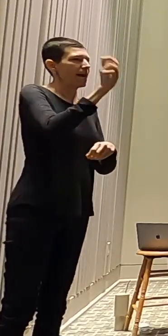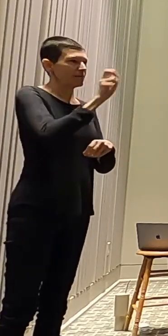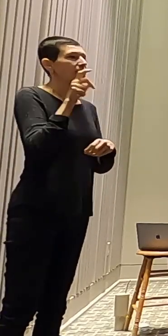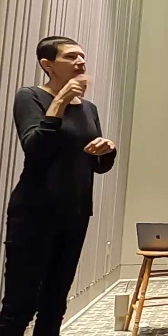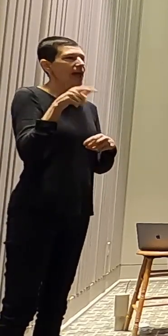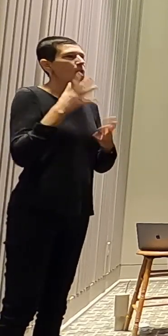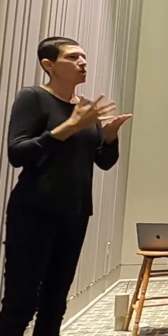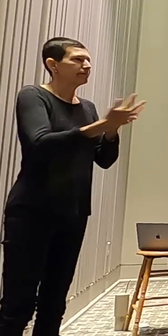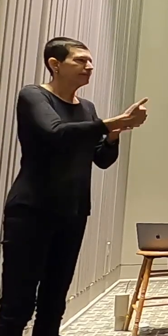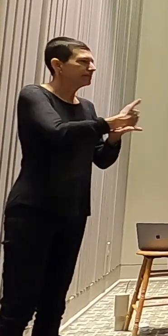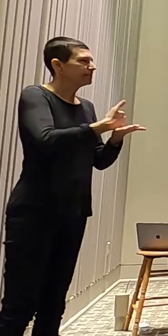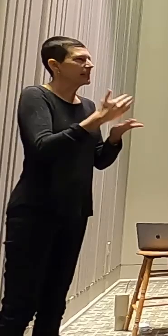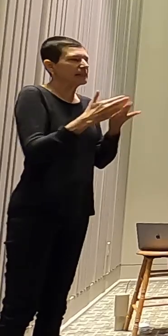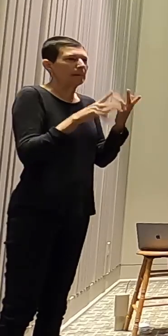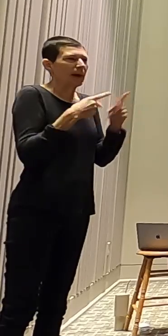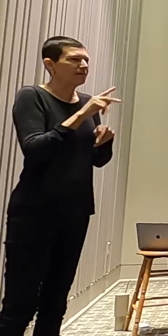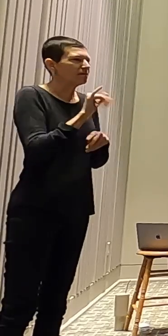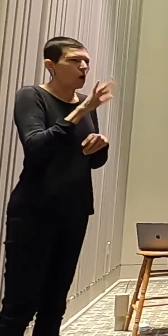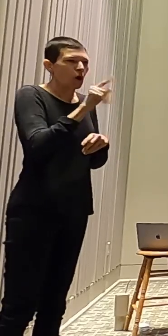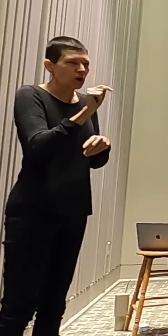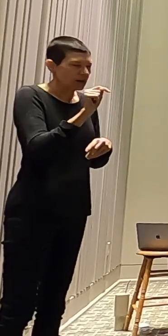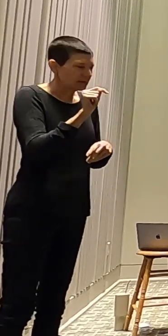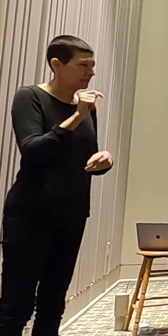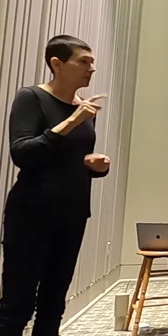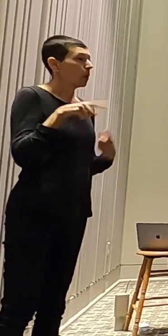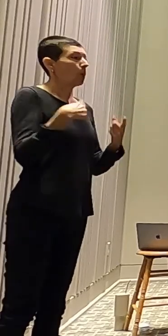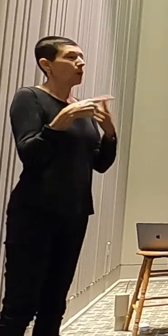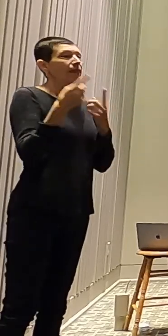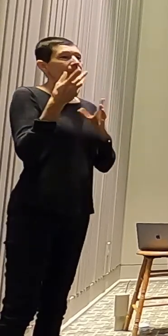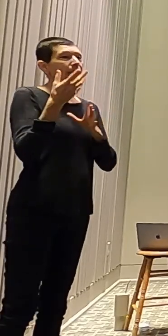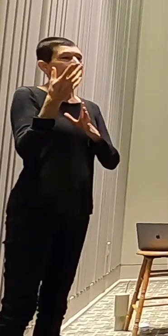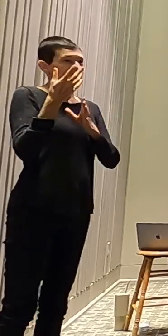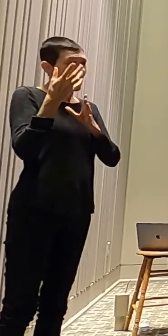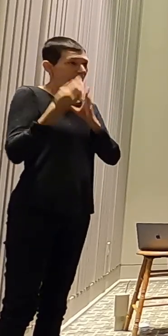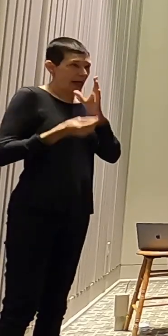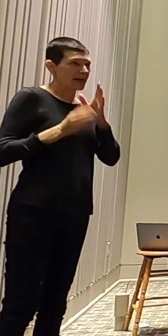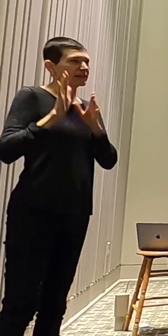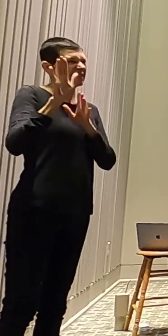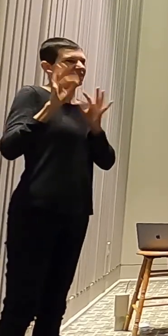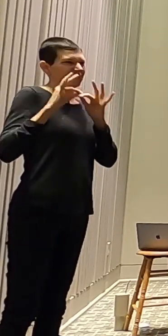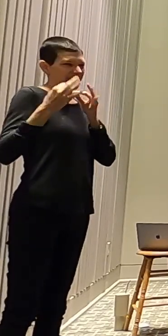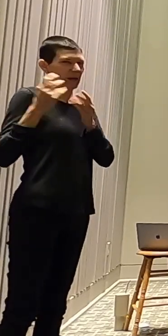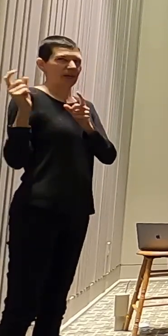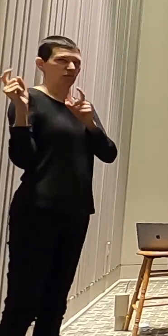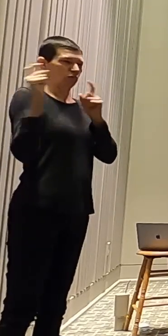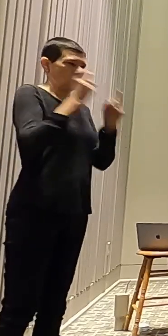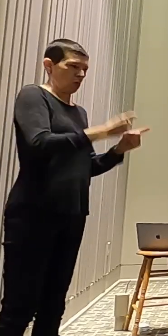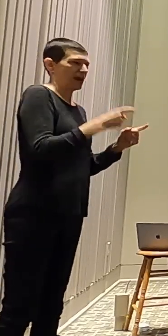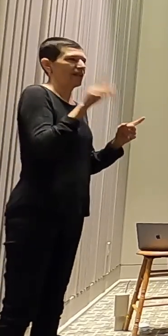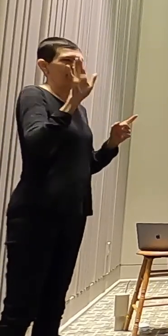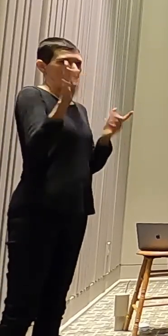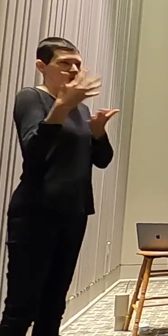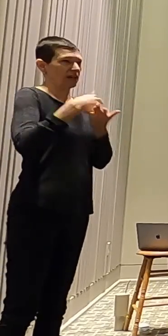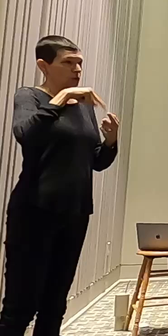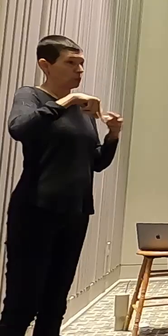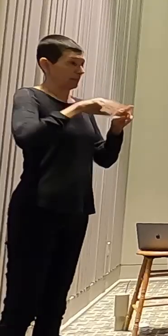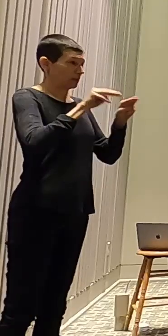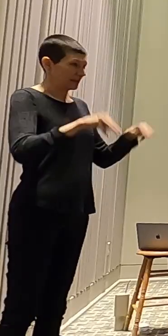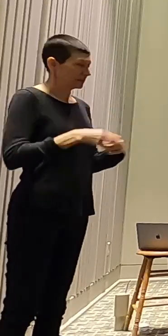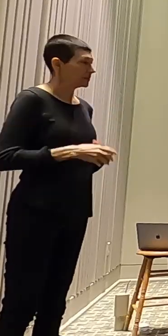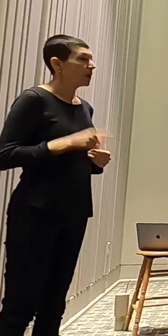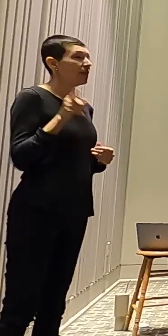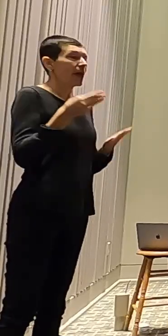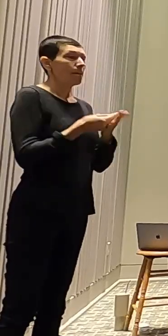they would collect some sort of art. And when they passed their heirs, donated their collection to the museum. So they bought